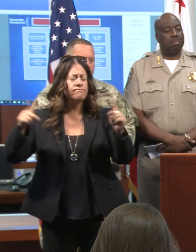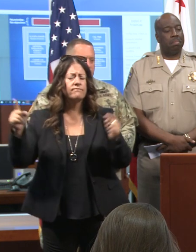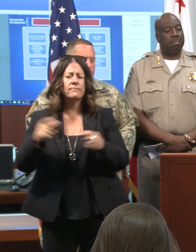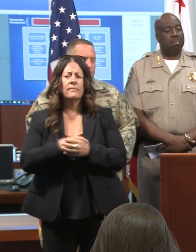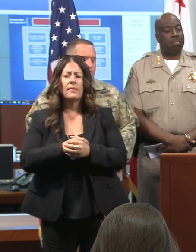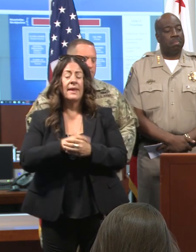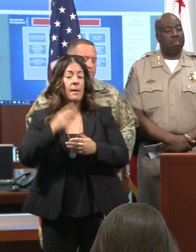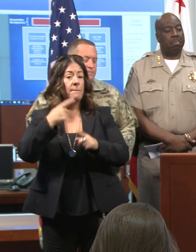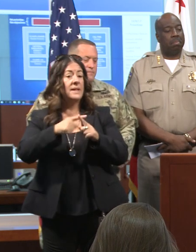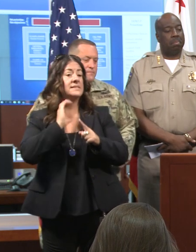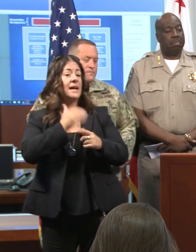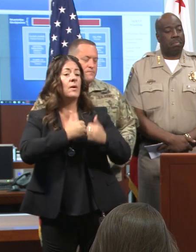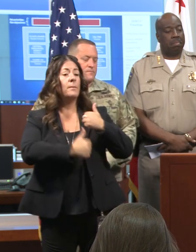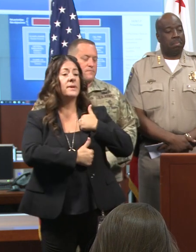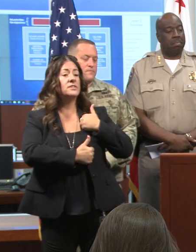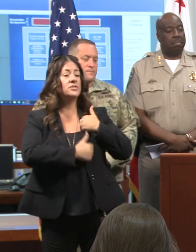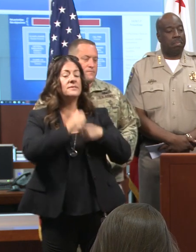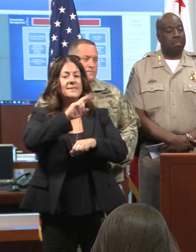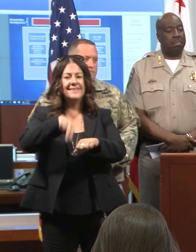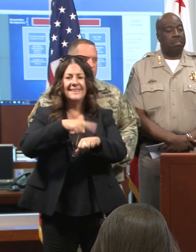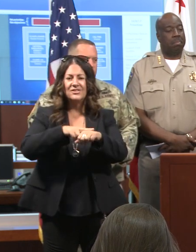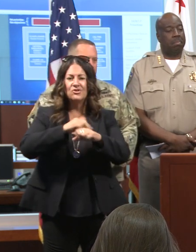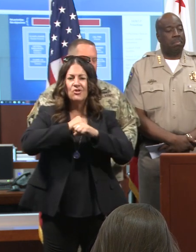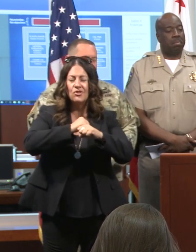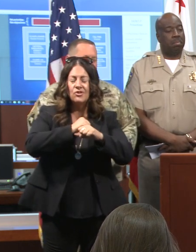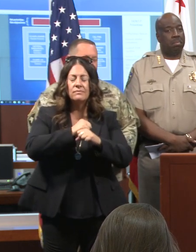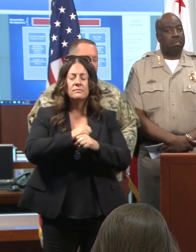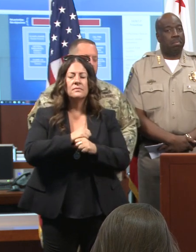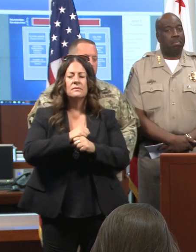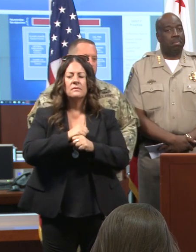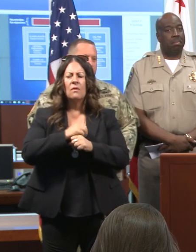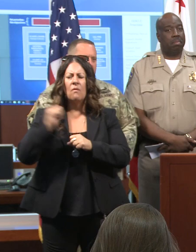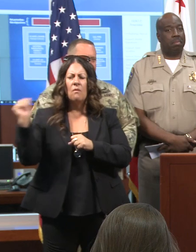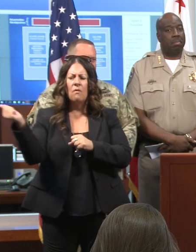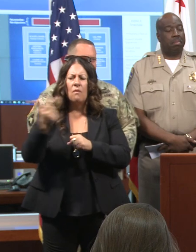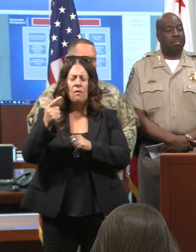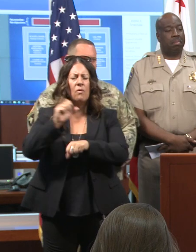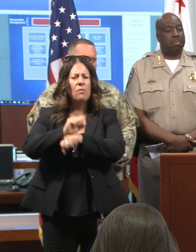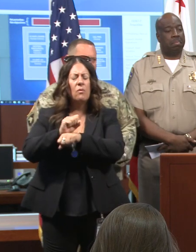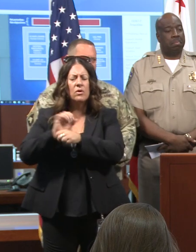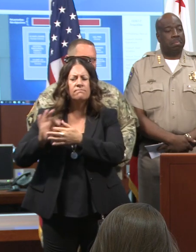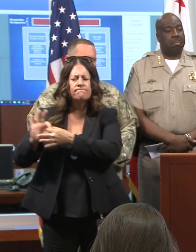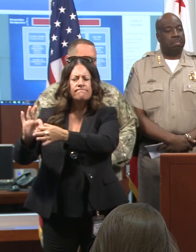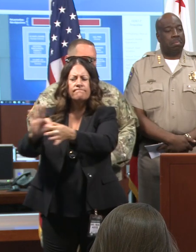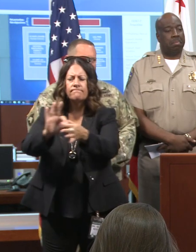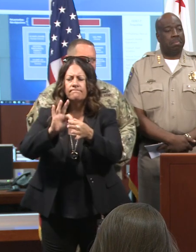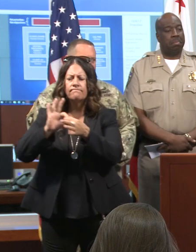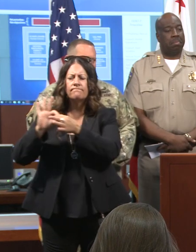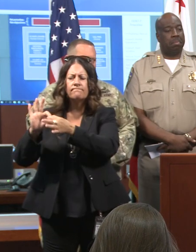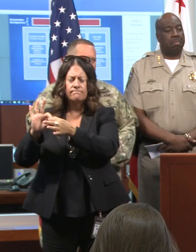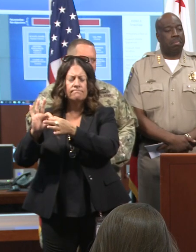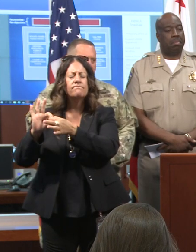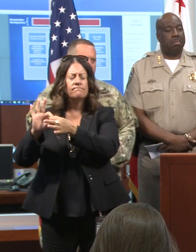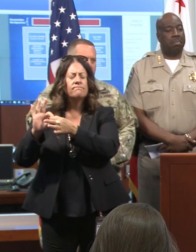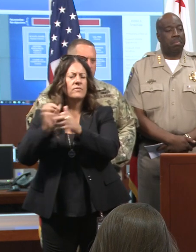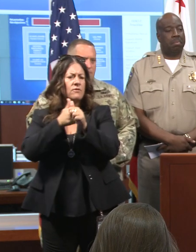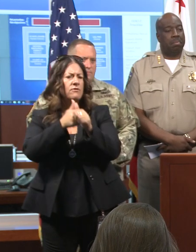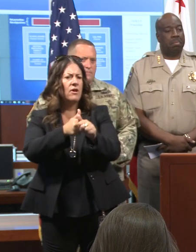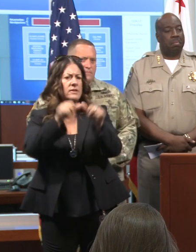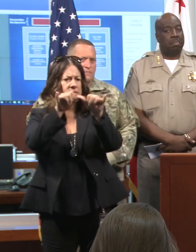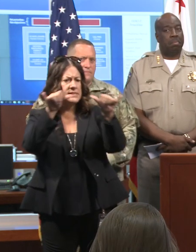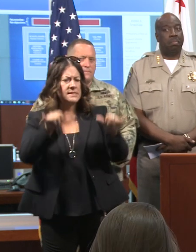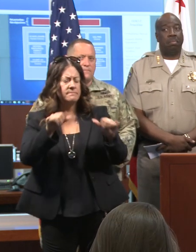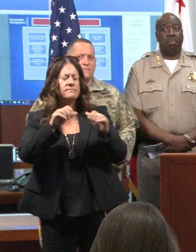and our military, our National Guard. Everyone working collaboratively together in a very systematic approach